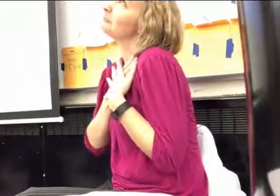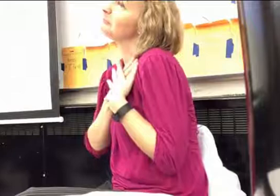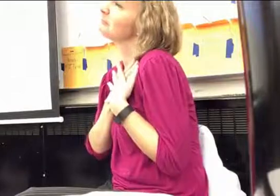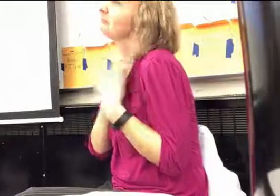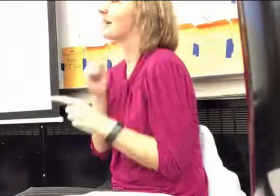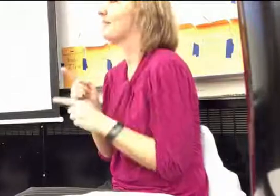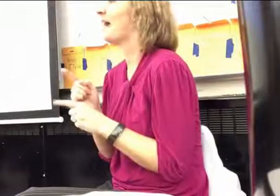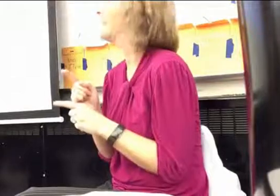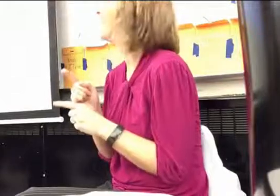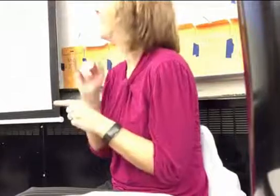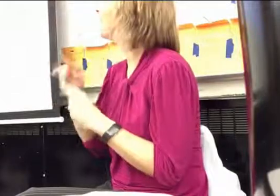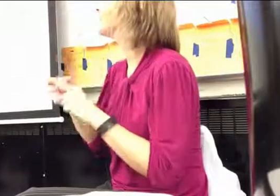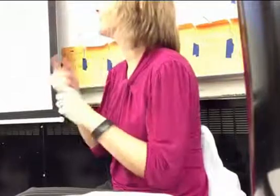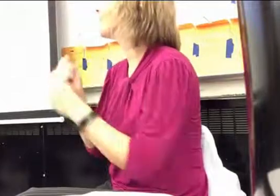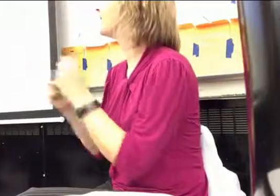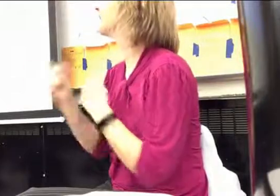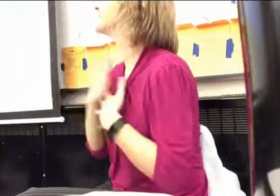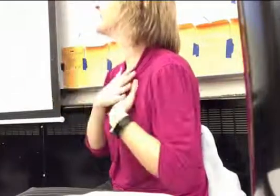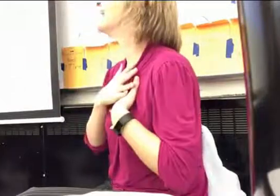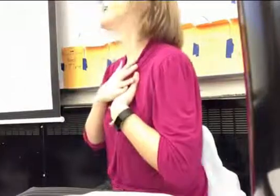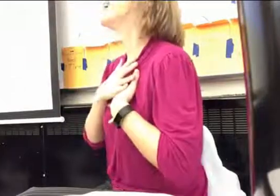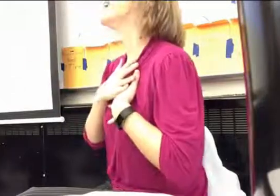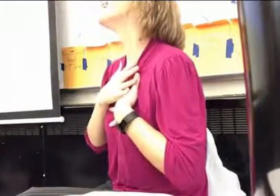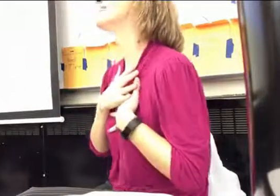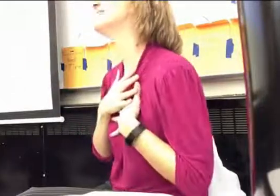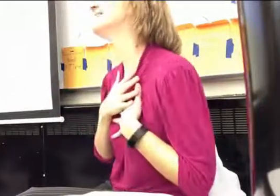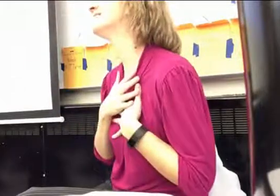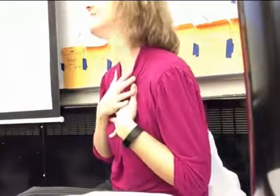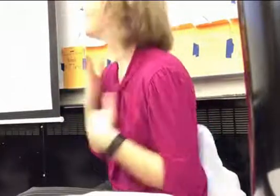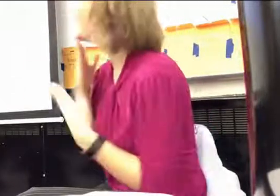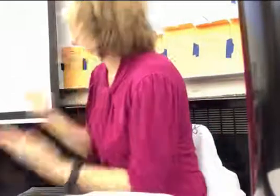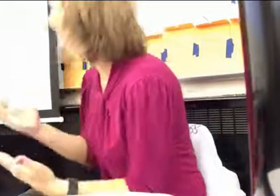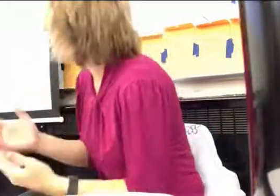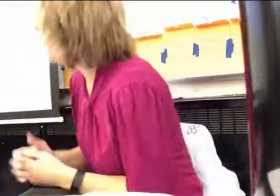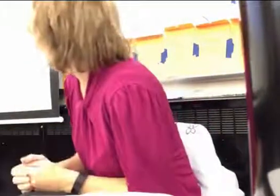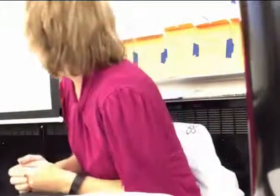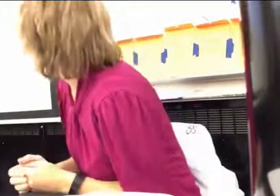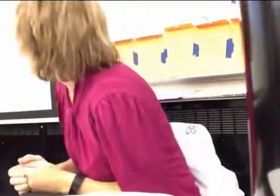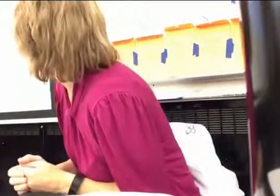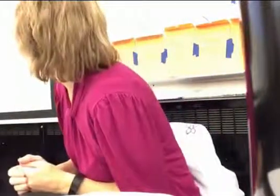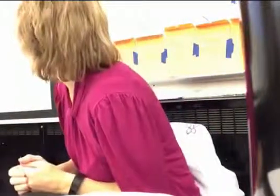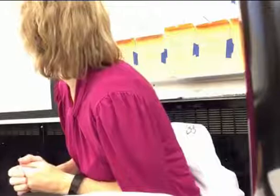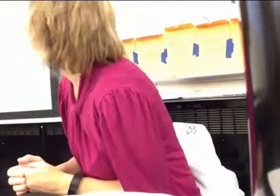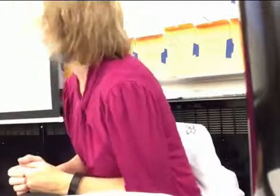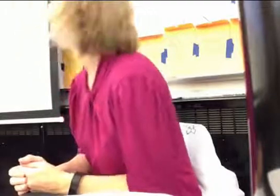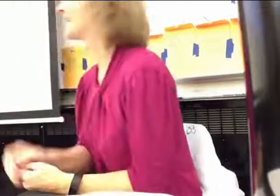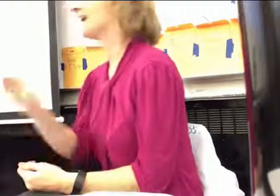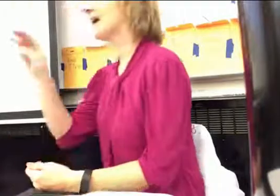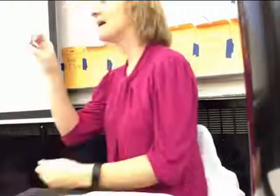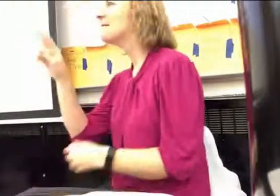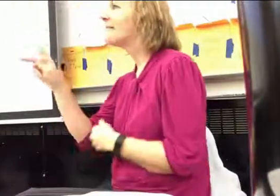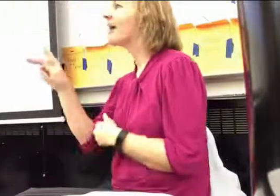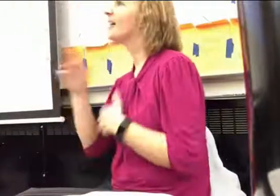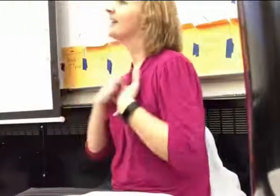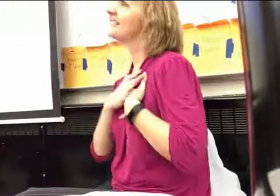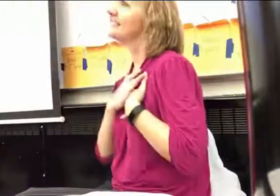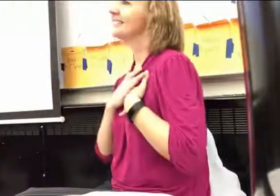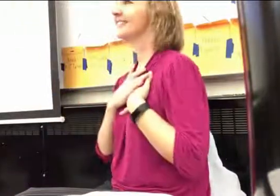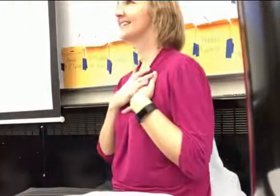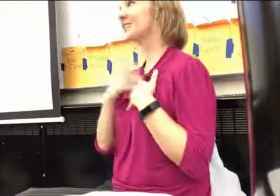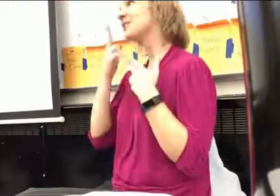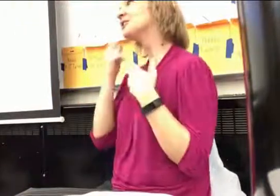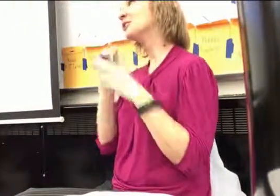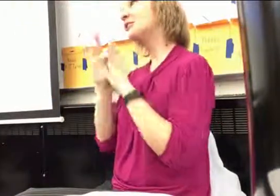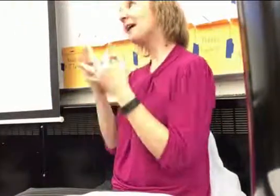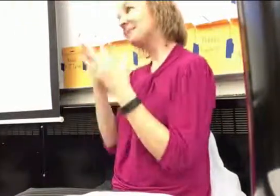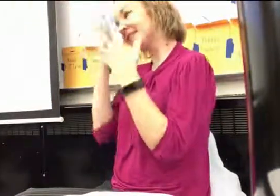this is where the sign goes, aw. Aw, thank you. Okay, so, yeah, Marky Mark. Now let's pretend that this cute little